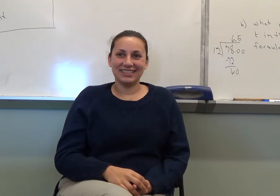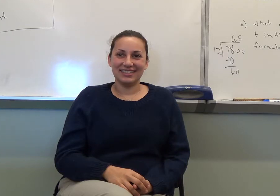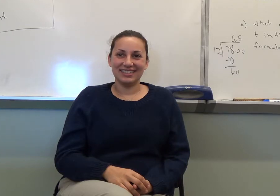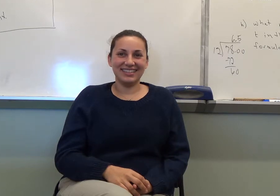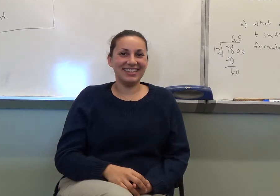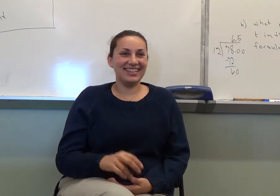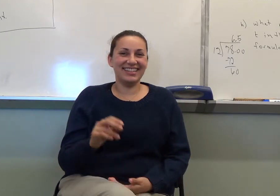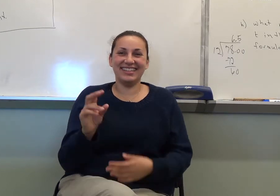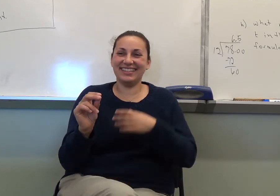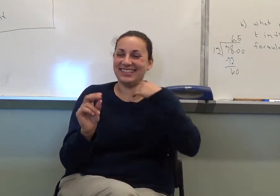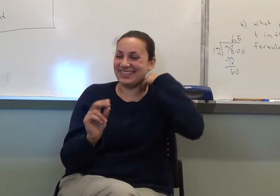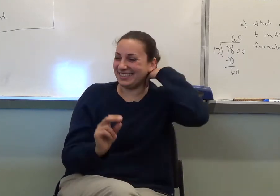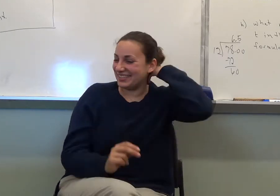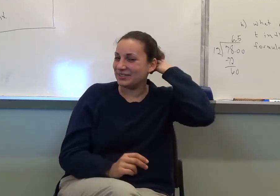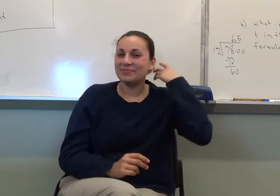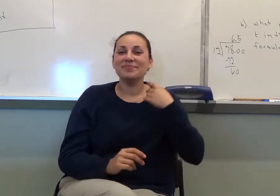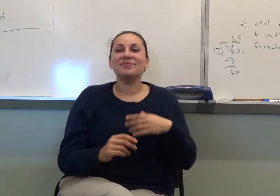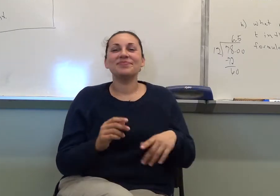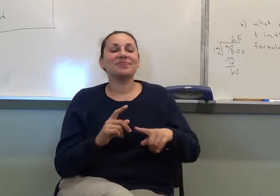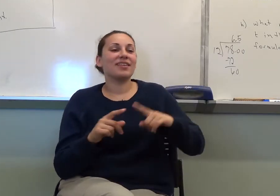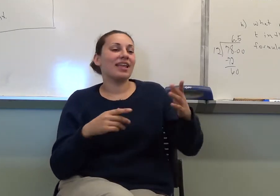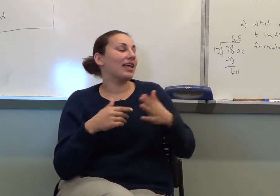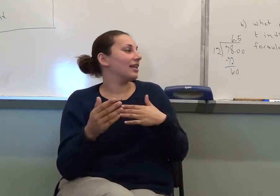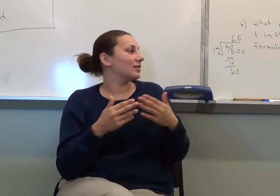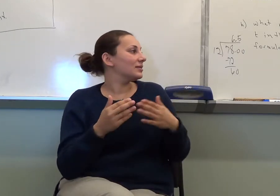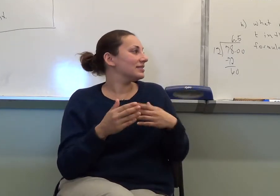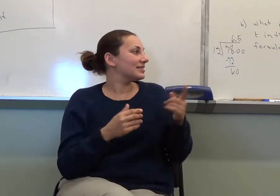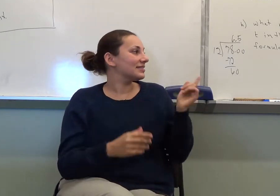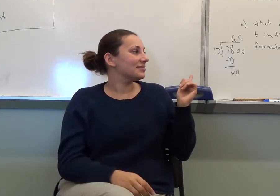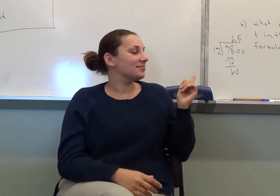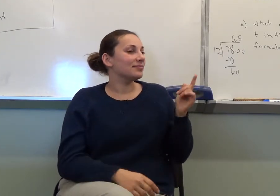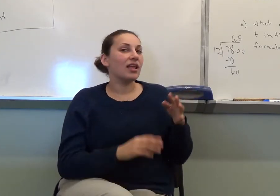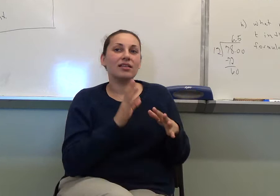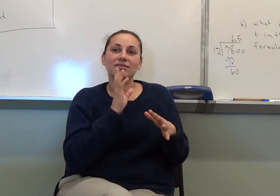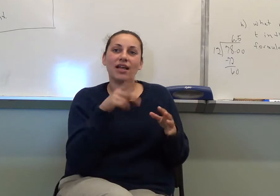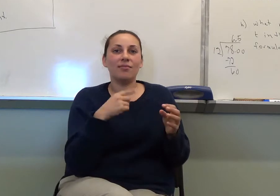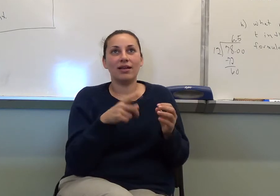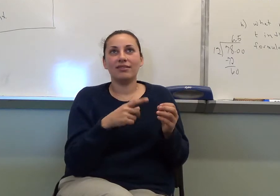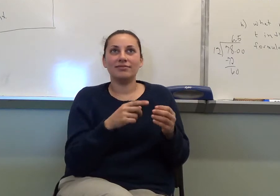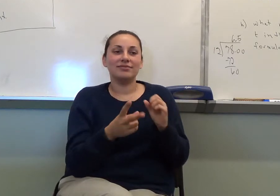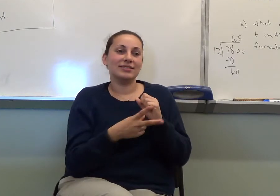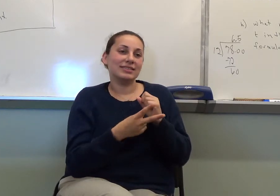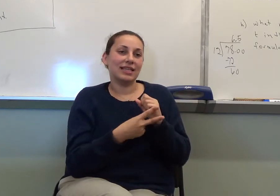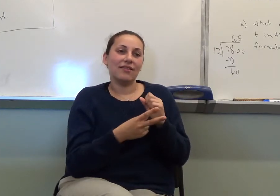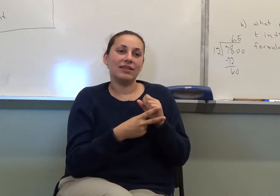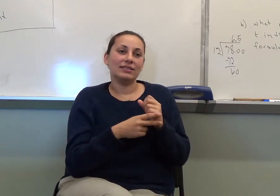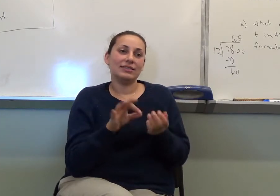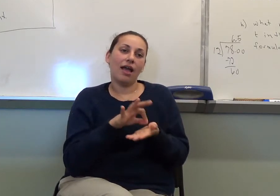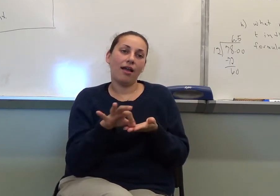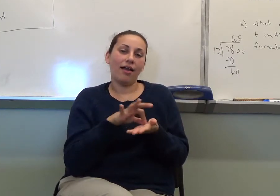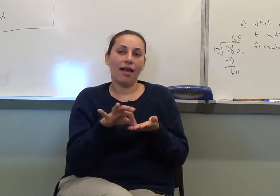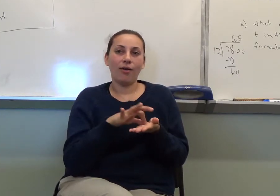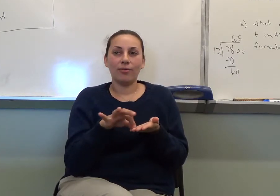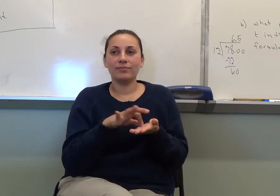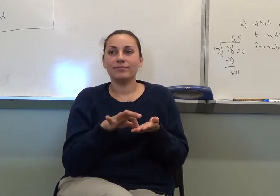and loan people, if they're trying to get you to put your money into their savings and loan, they're going to say, well, instead of compounding